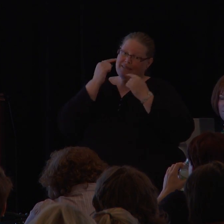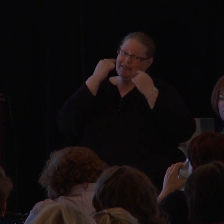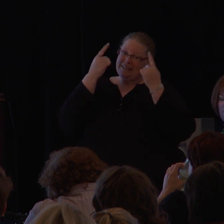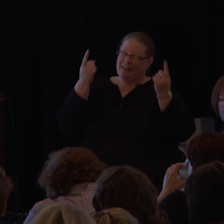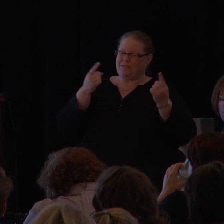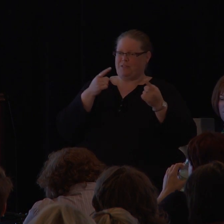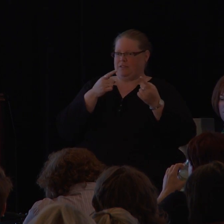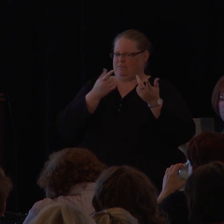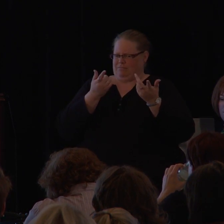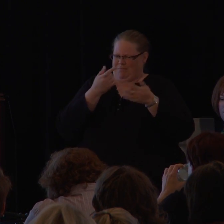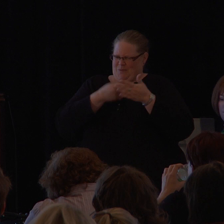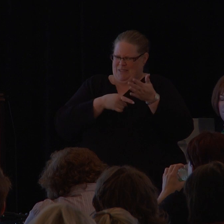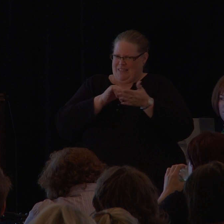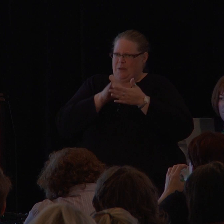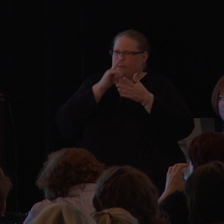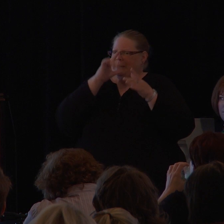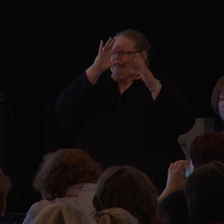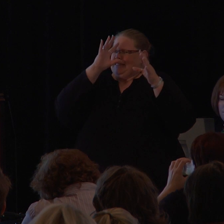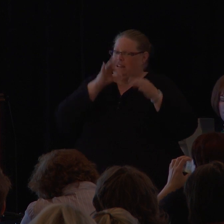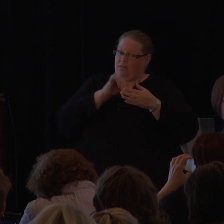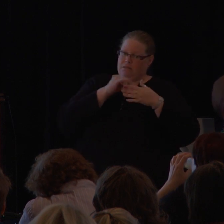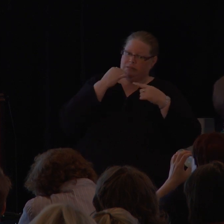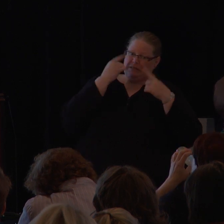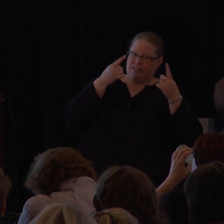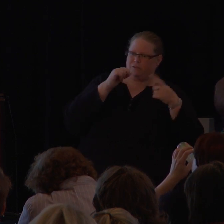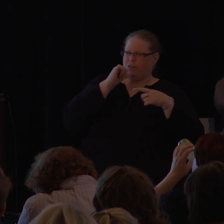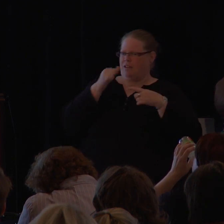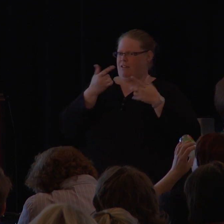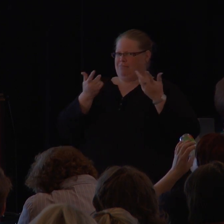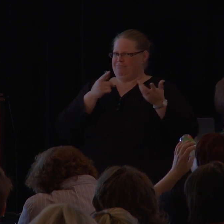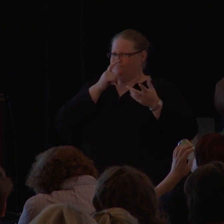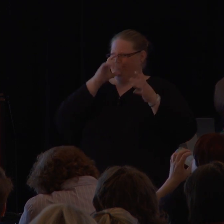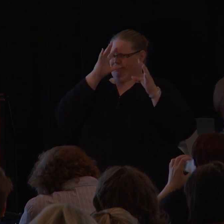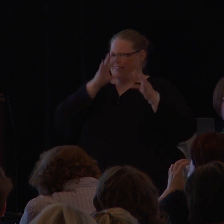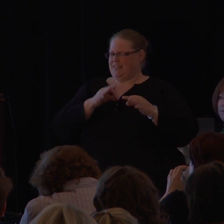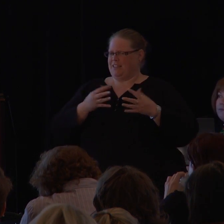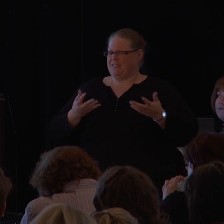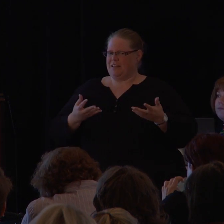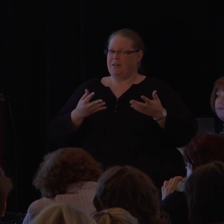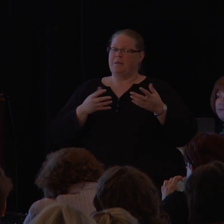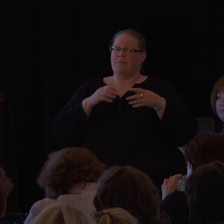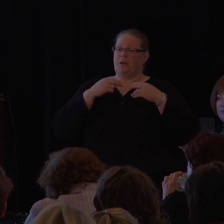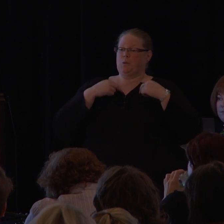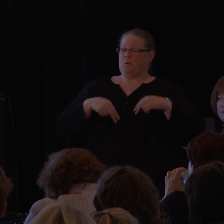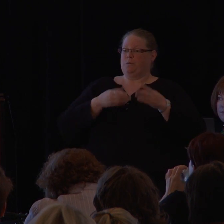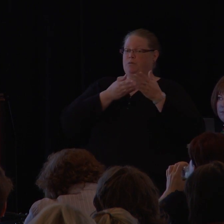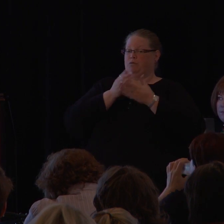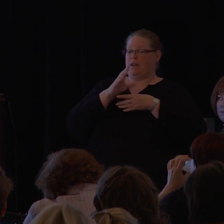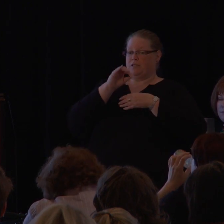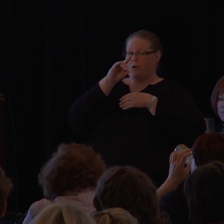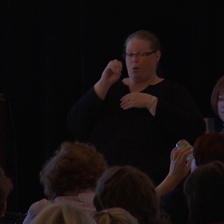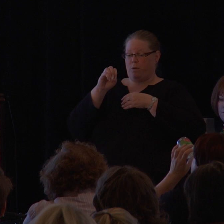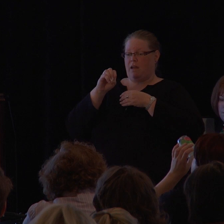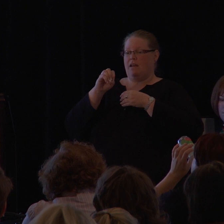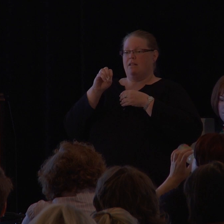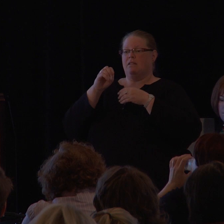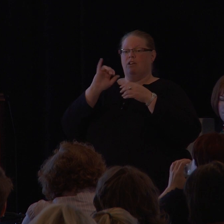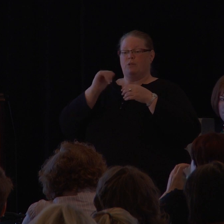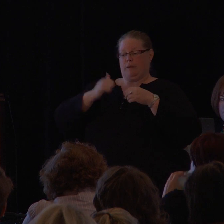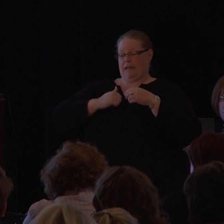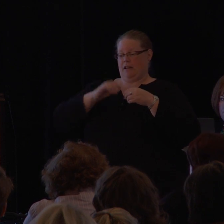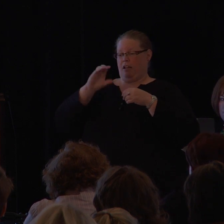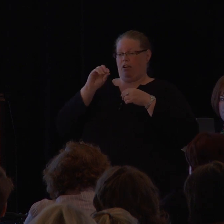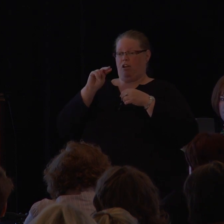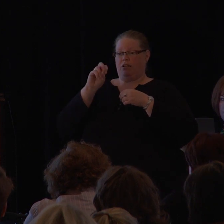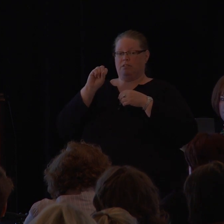gets to decide that. But at least on the principle that the constitutional and human rights codes mandate that we must treat people equally,